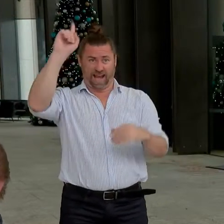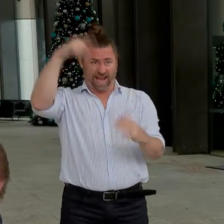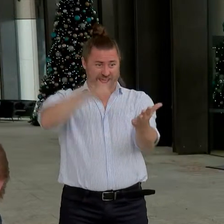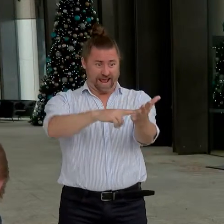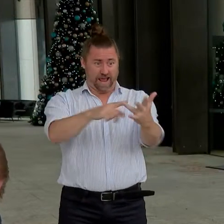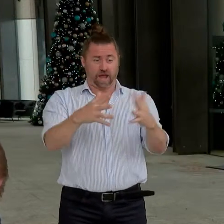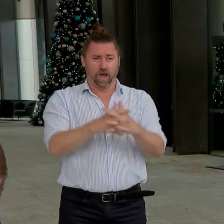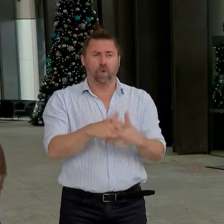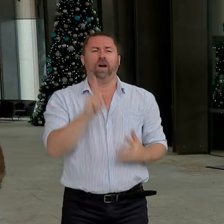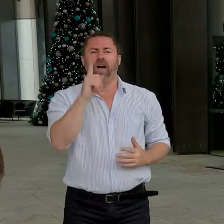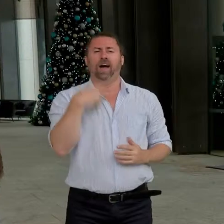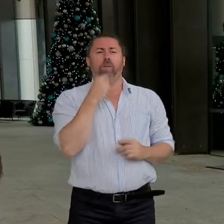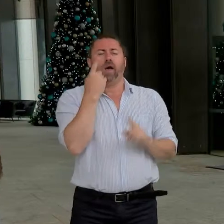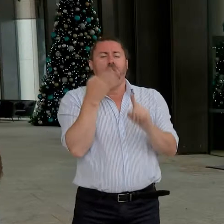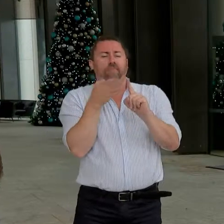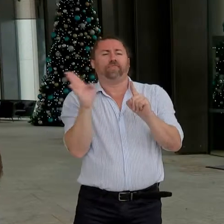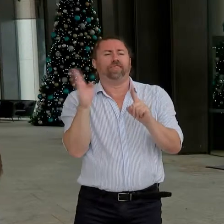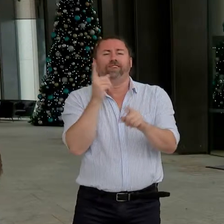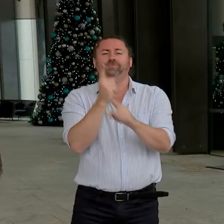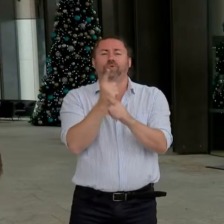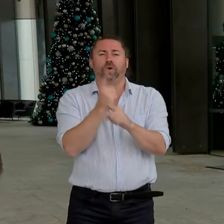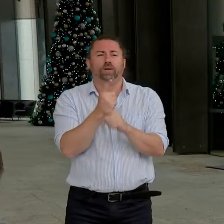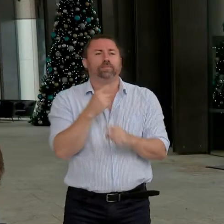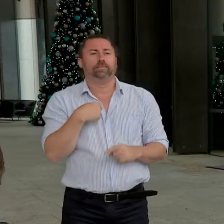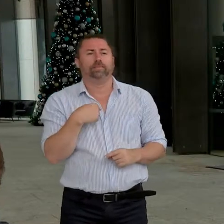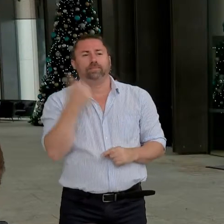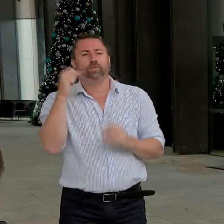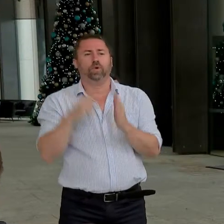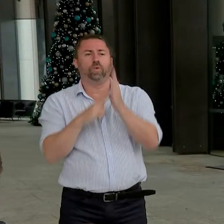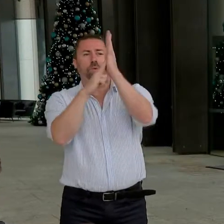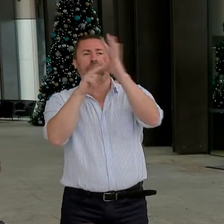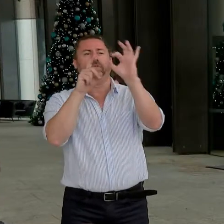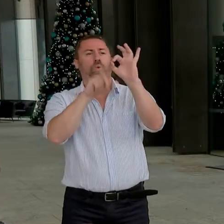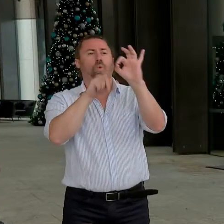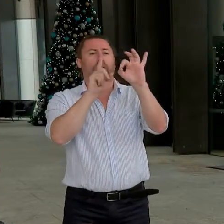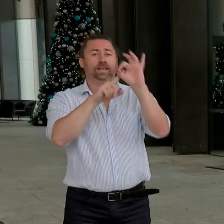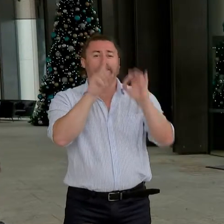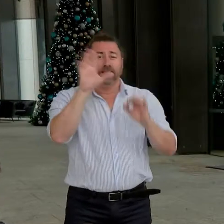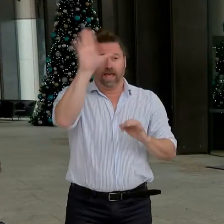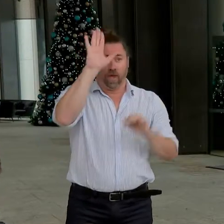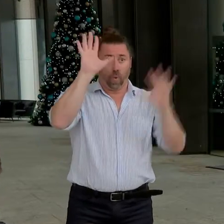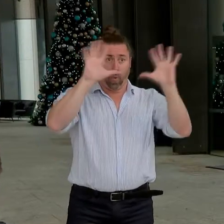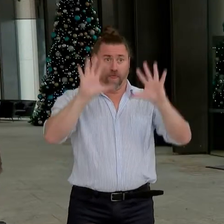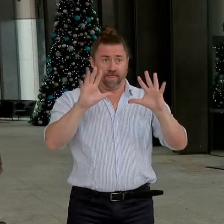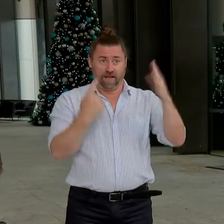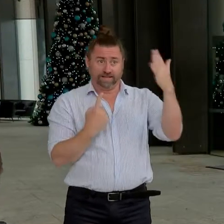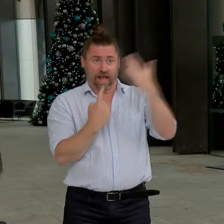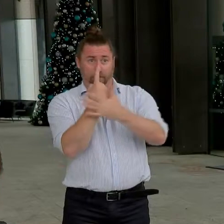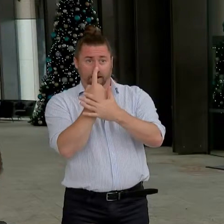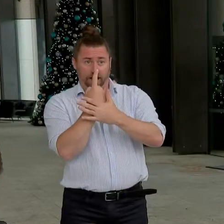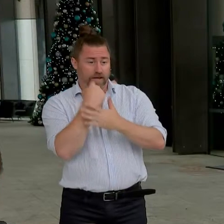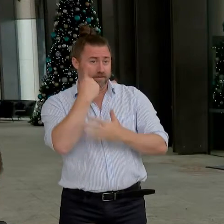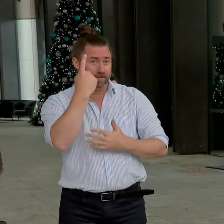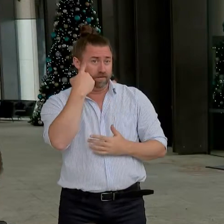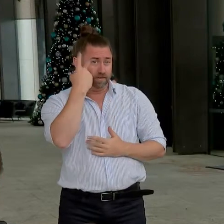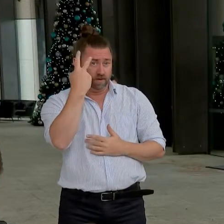which is just to our friends in North Queensland, that there is a severe weather event expected over the coming days that will come out of the Gulf